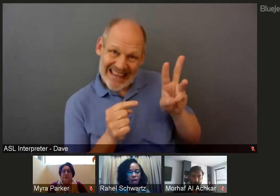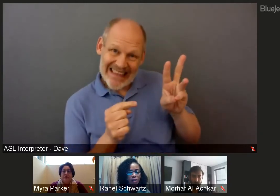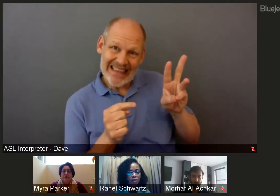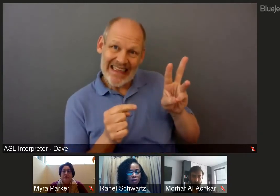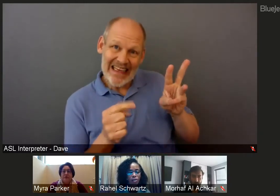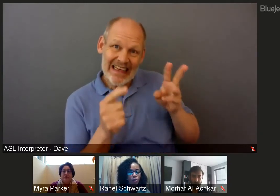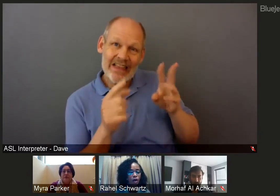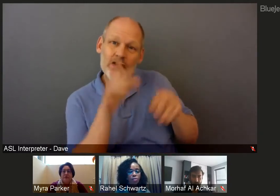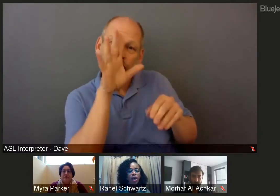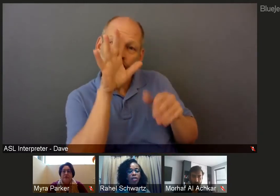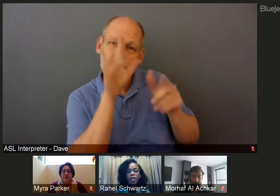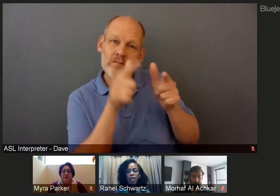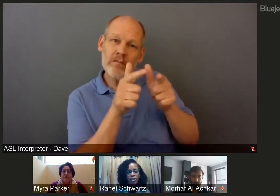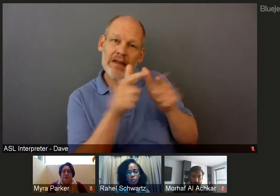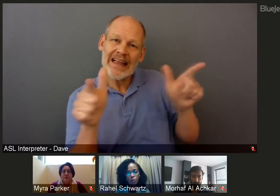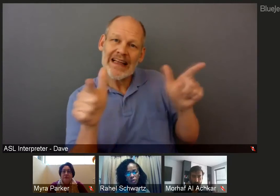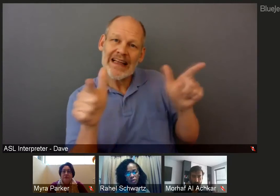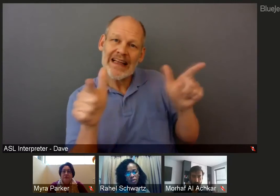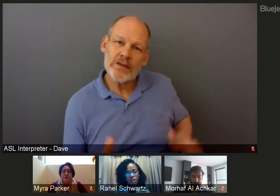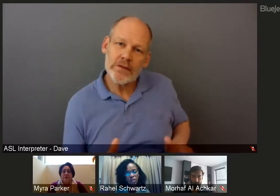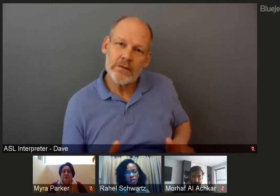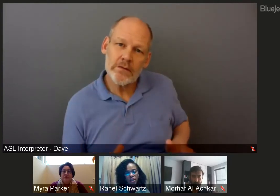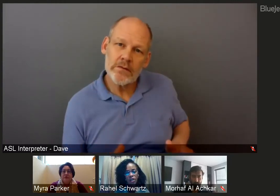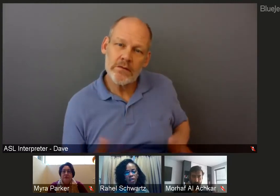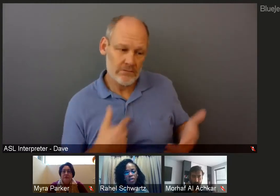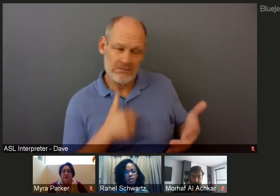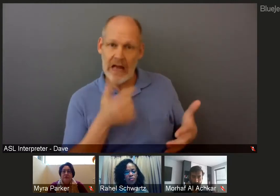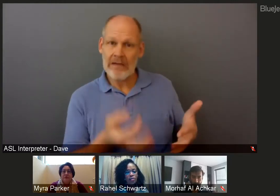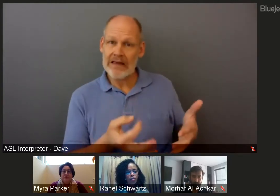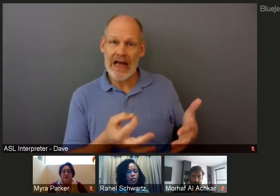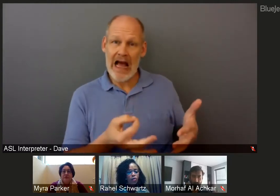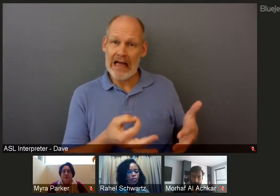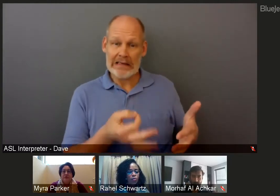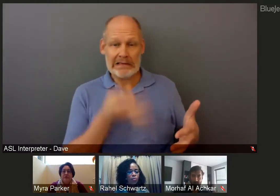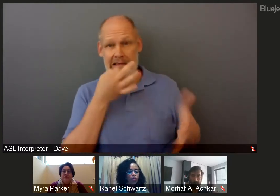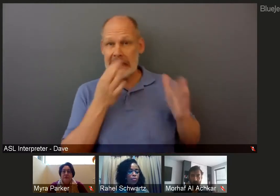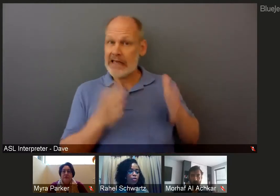am not, I'm not an expert,